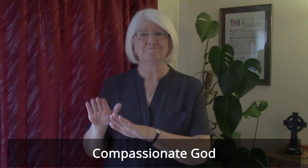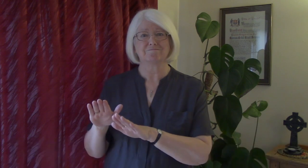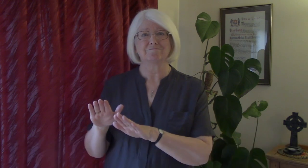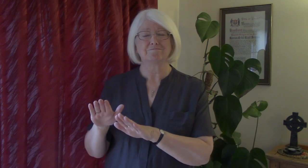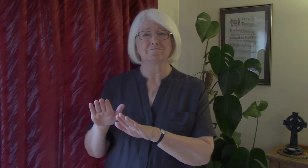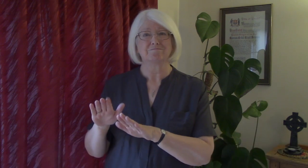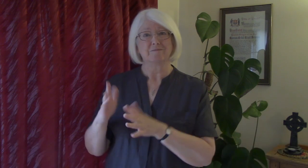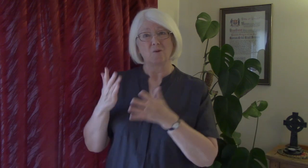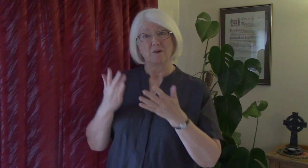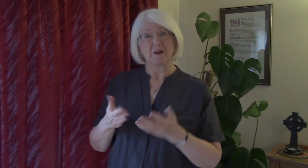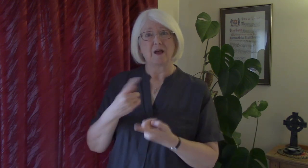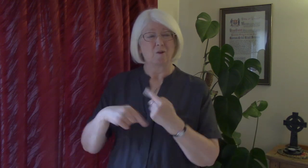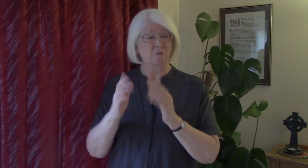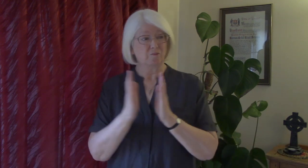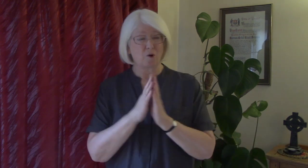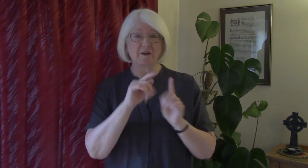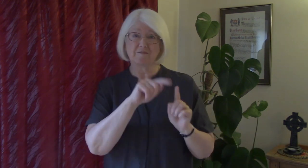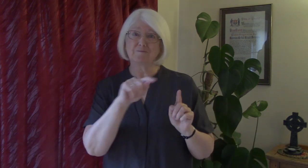Compassionate God,